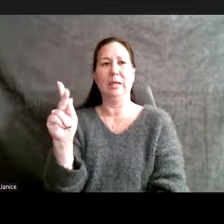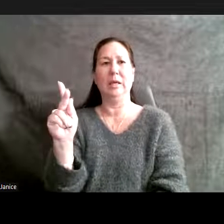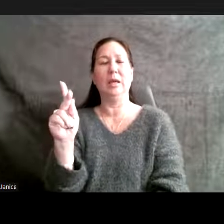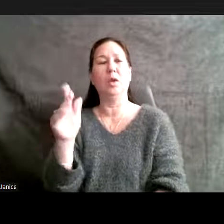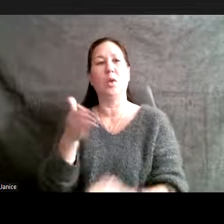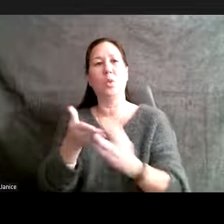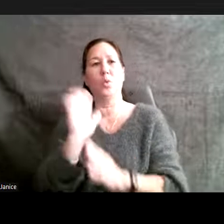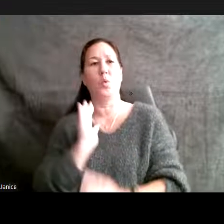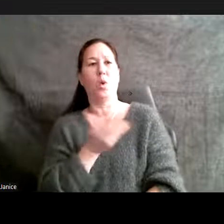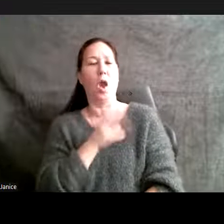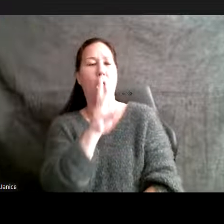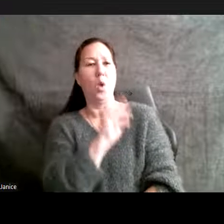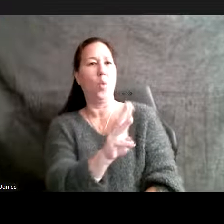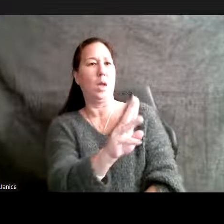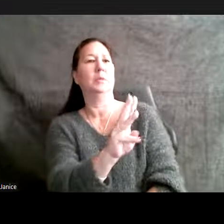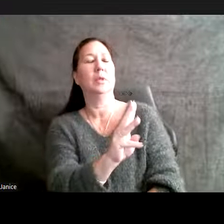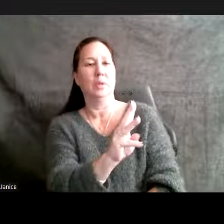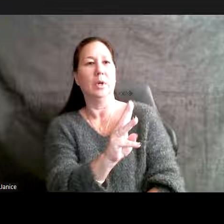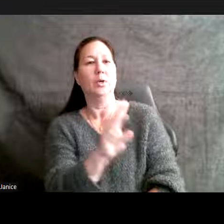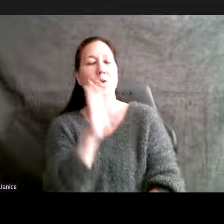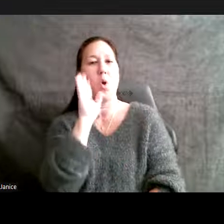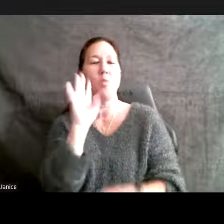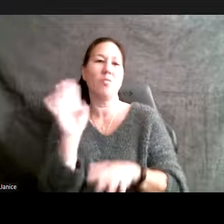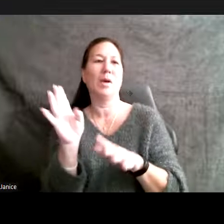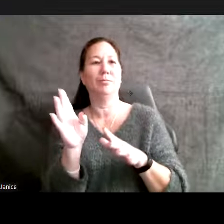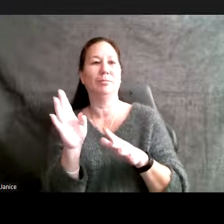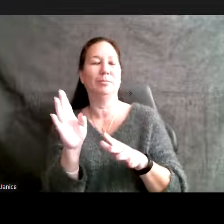website. That website address appears in the chat.